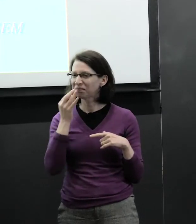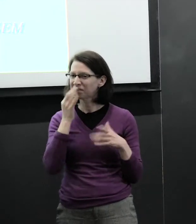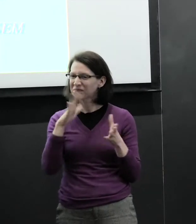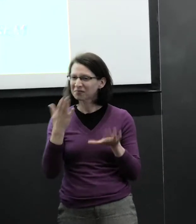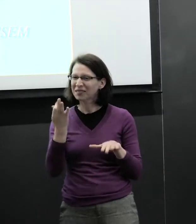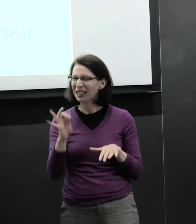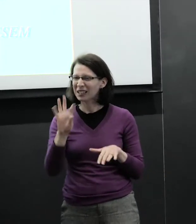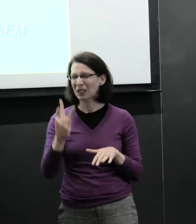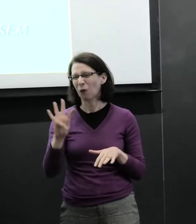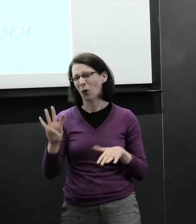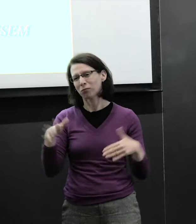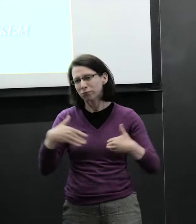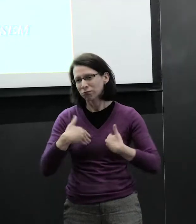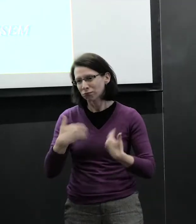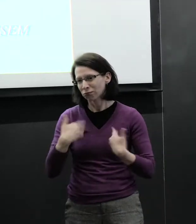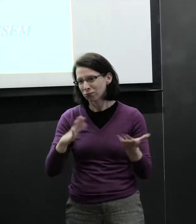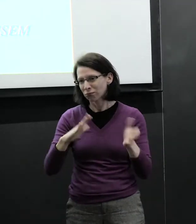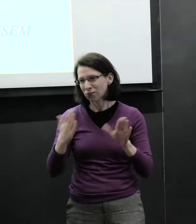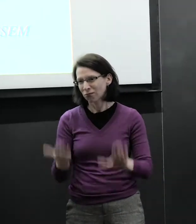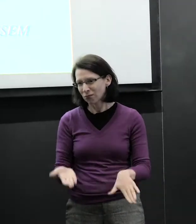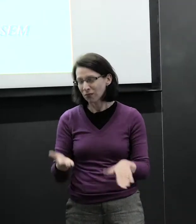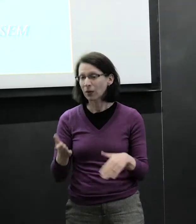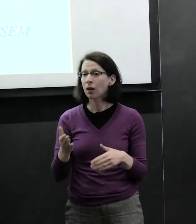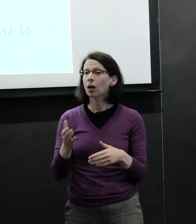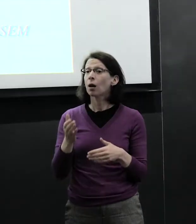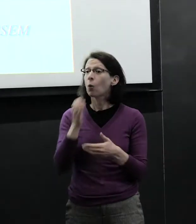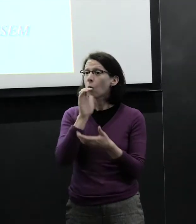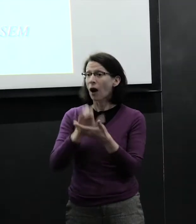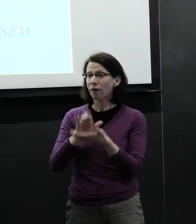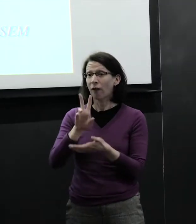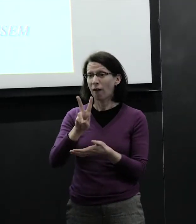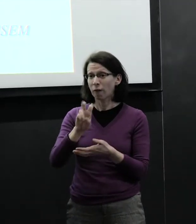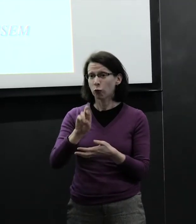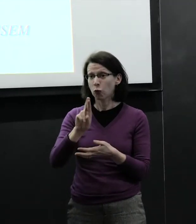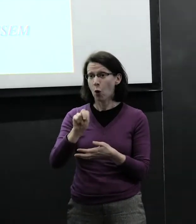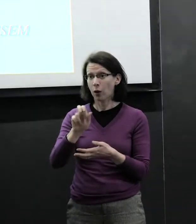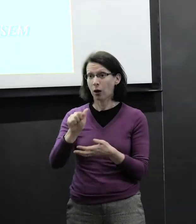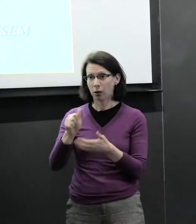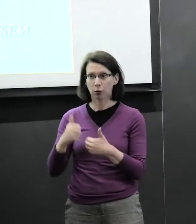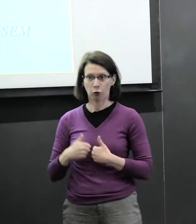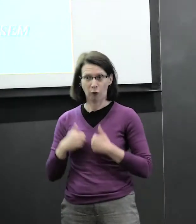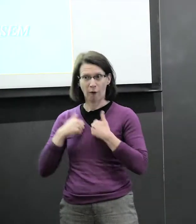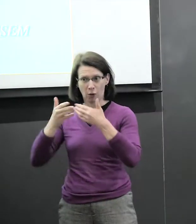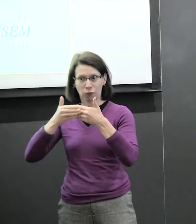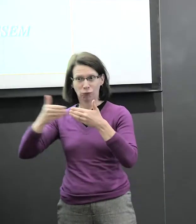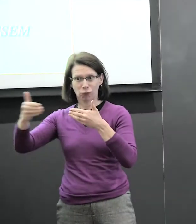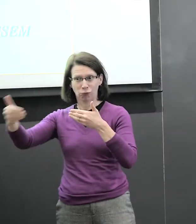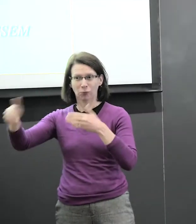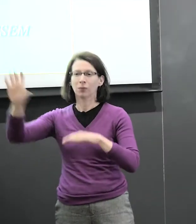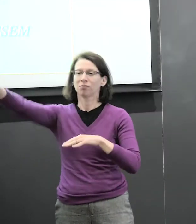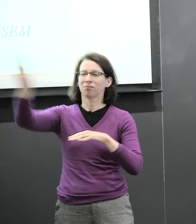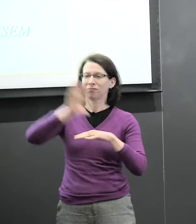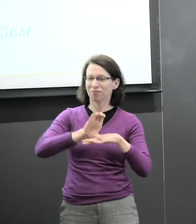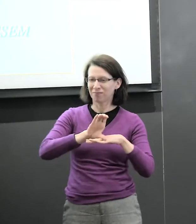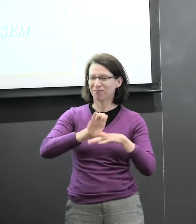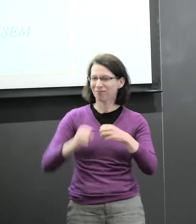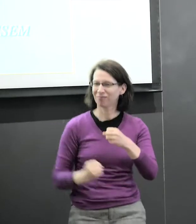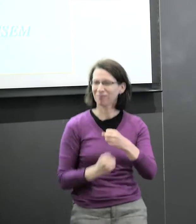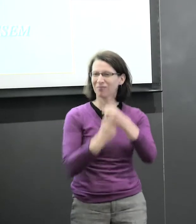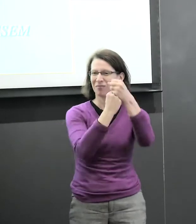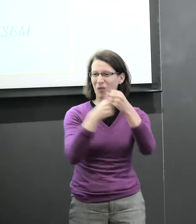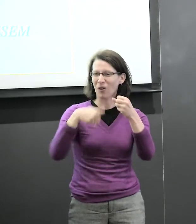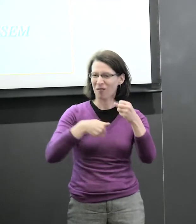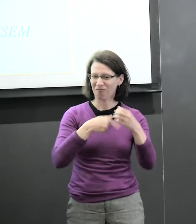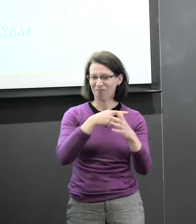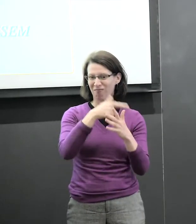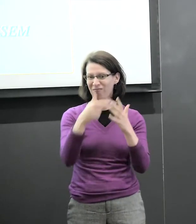1964. He was survived by his wife, Verona, through whose generosity these lectures were established,